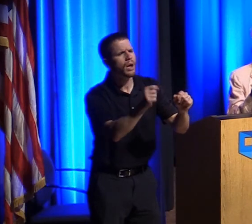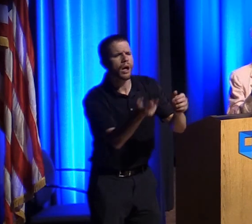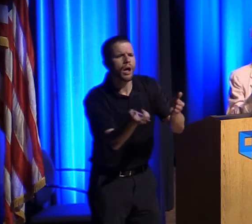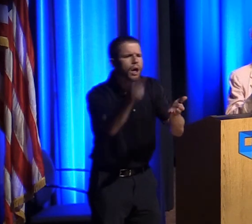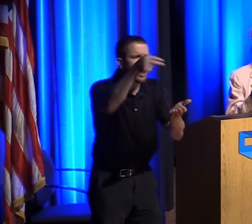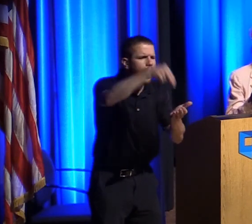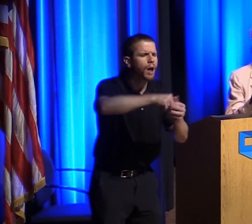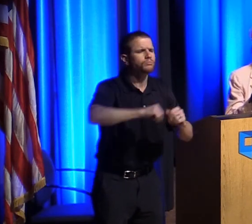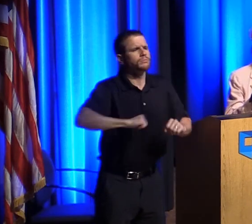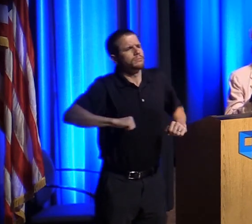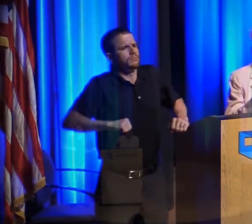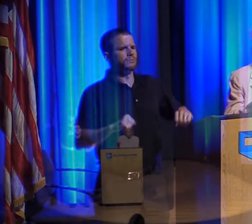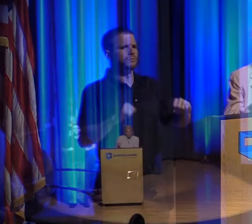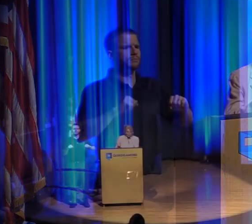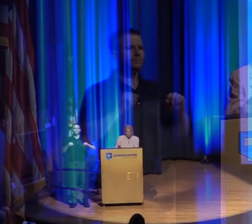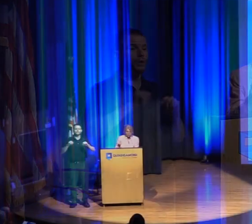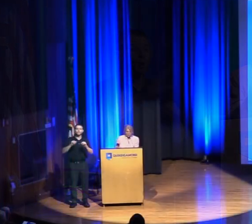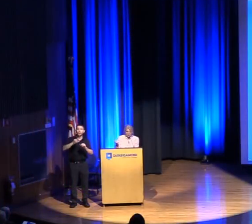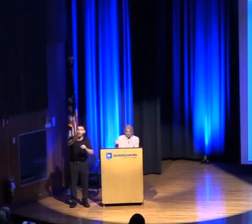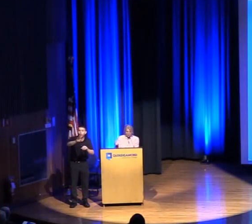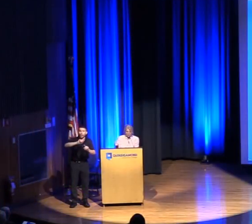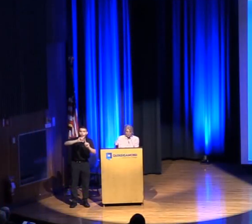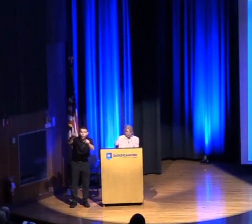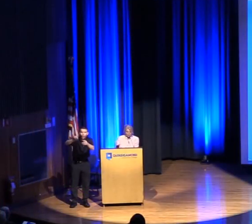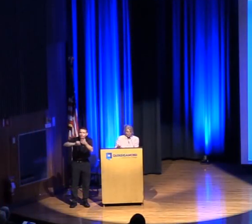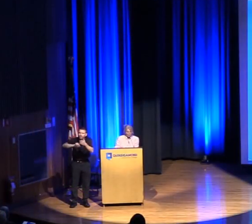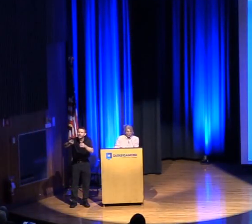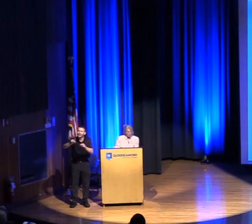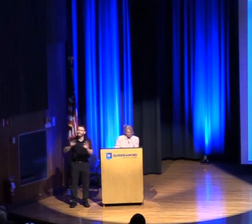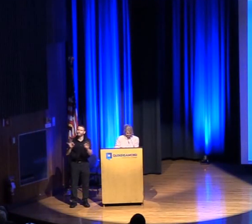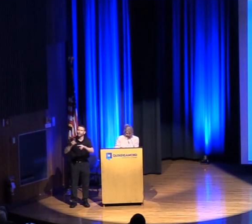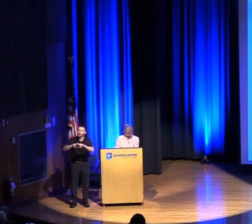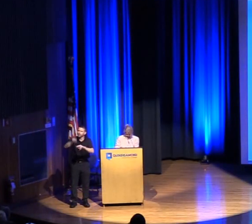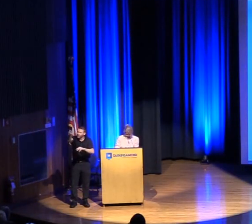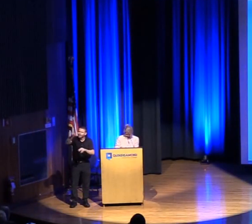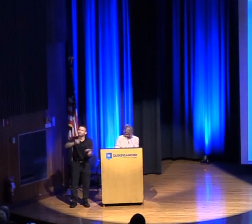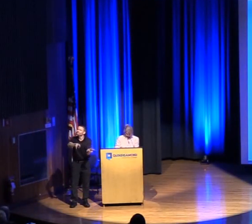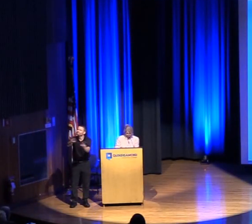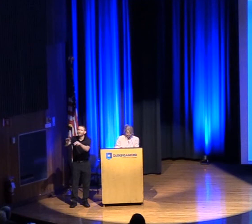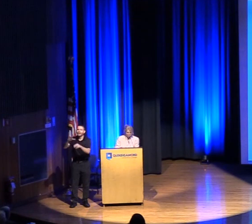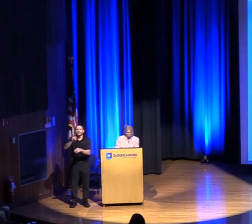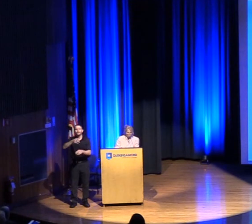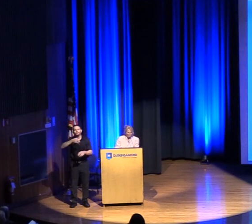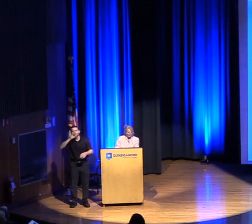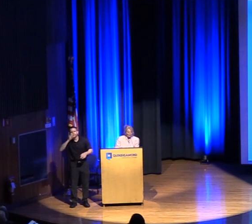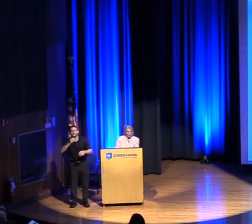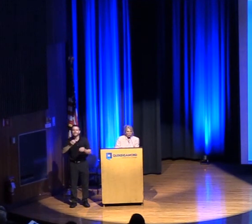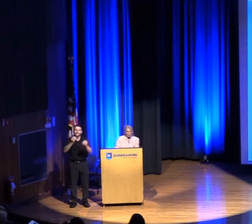try out the furniture, enjoy the refreshments, and we'll